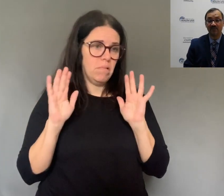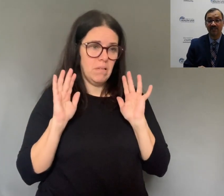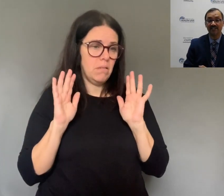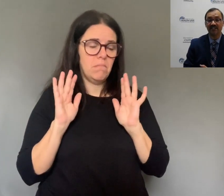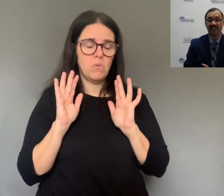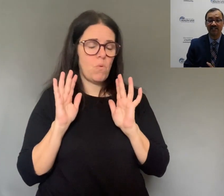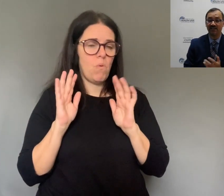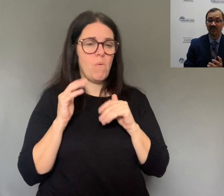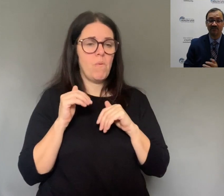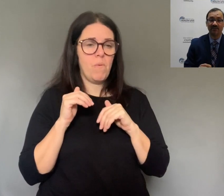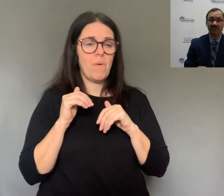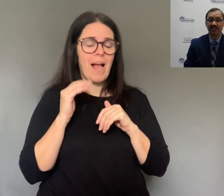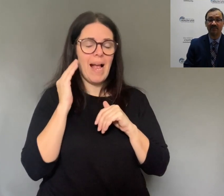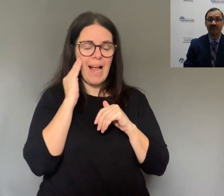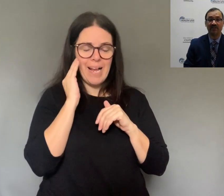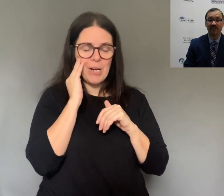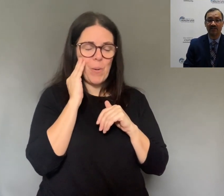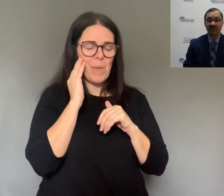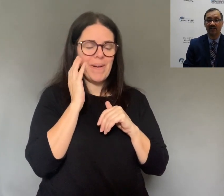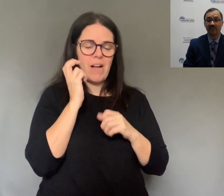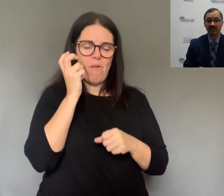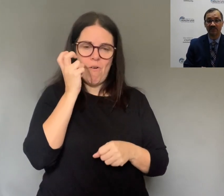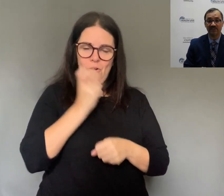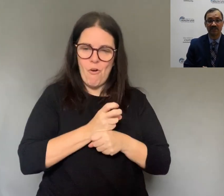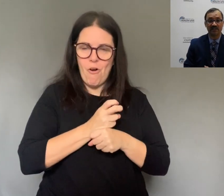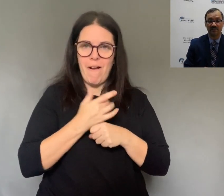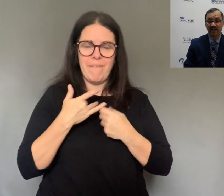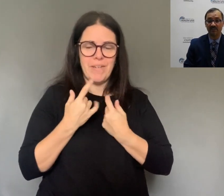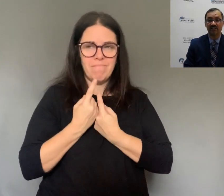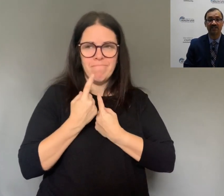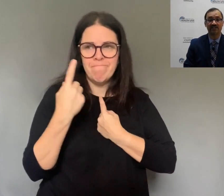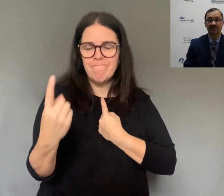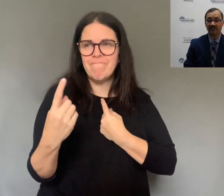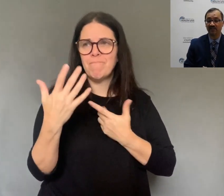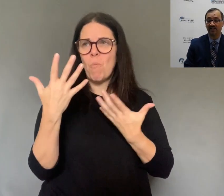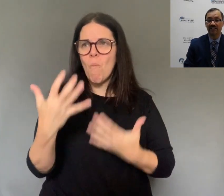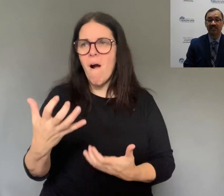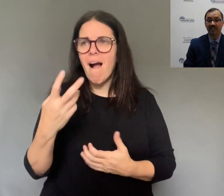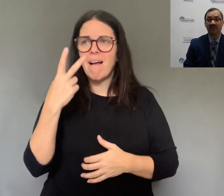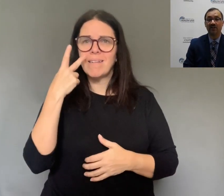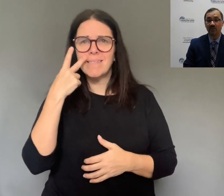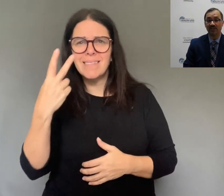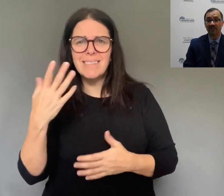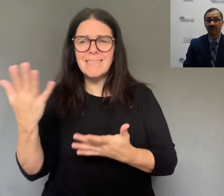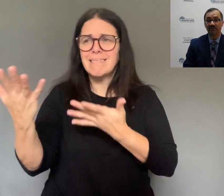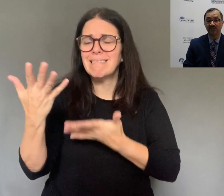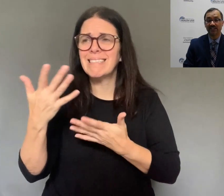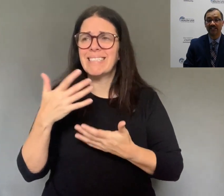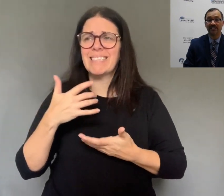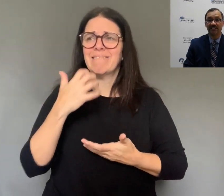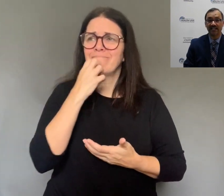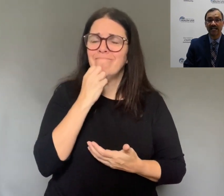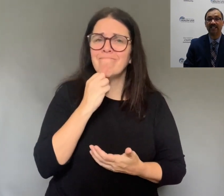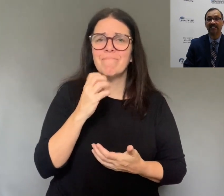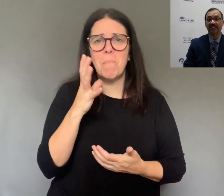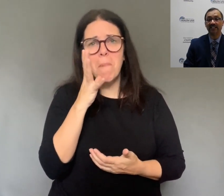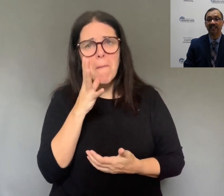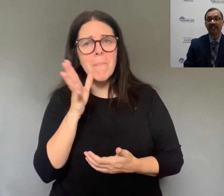be the best. And you have to be mindful, our mothers, our grandparents, they're all vulnerable, and